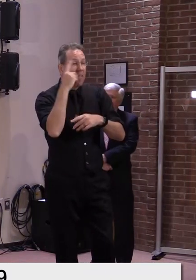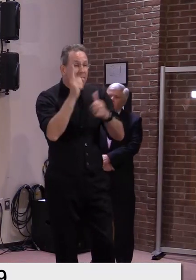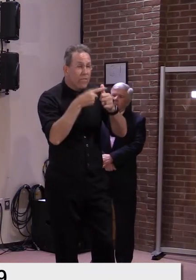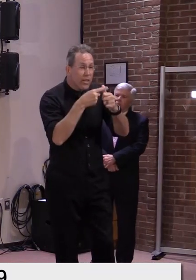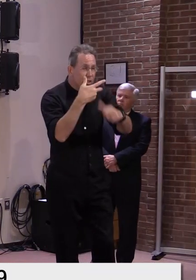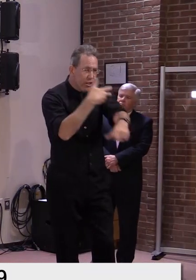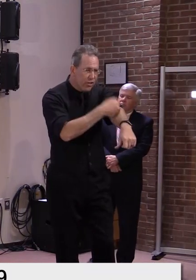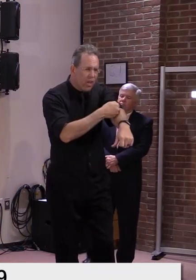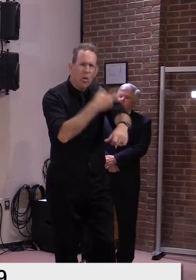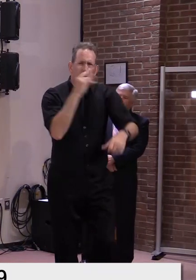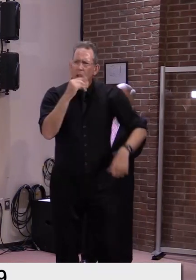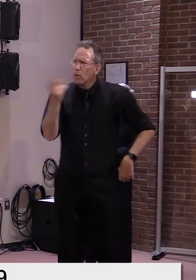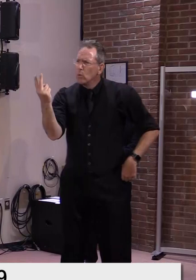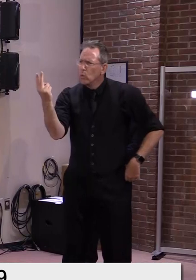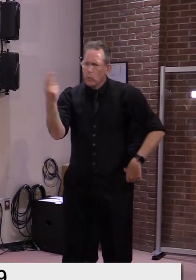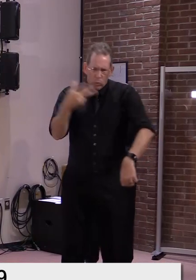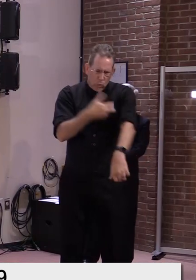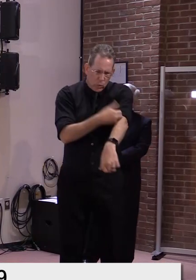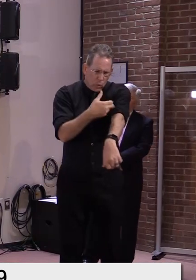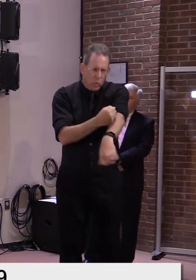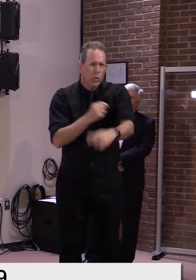the threshold? Yeah, well, again,